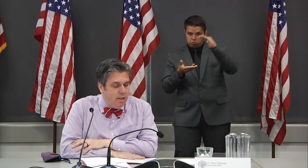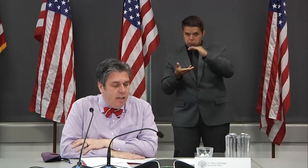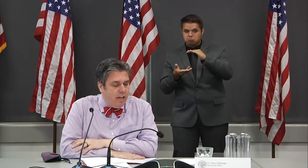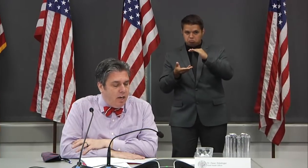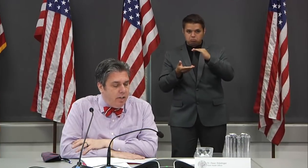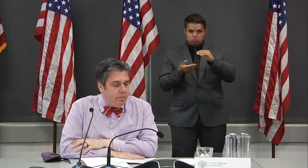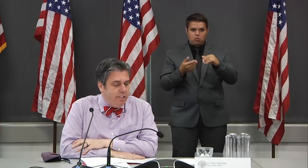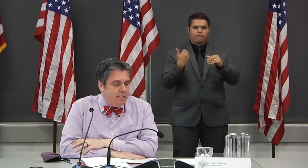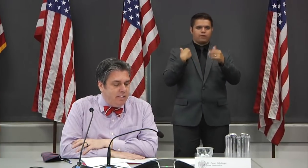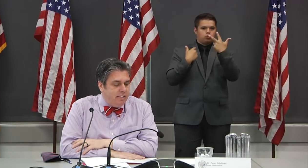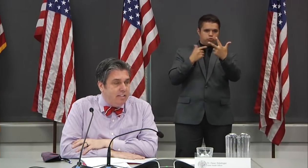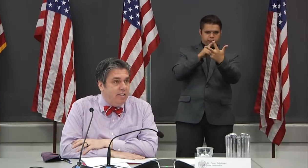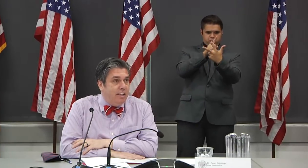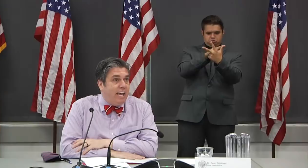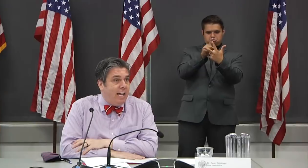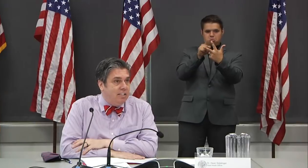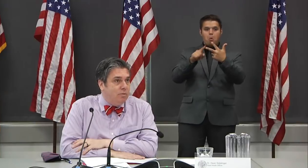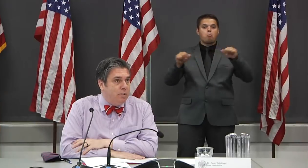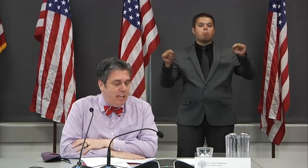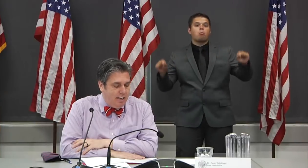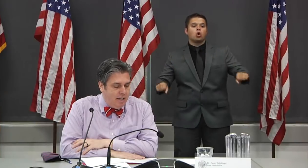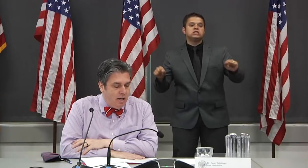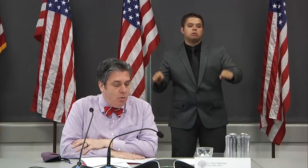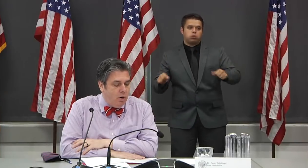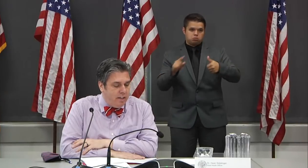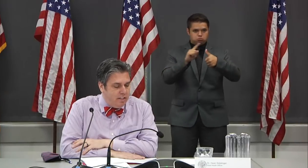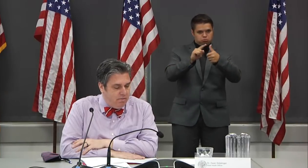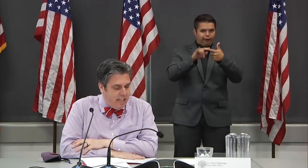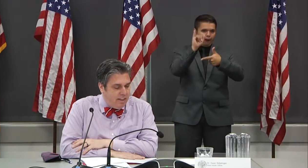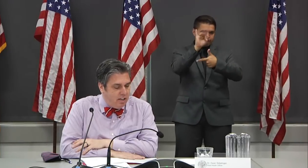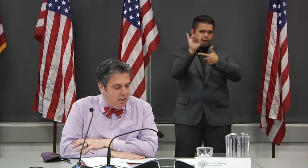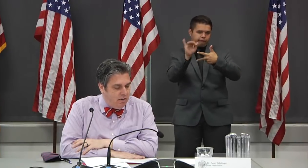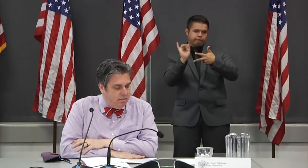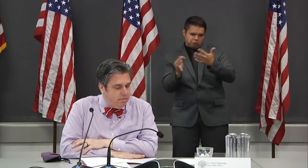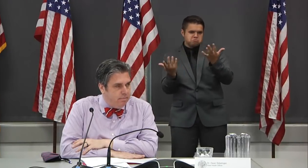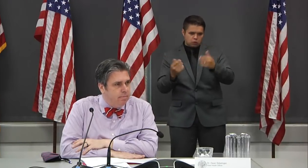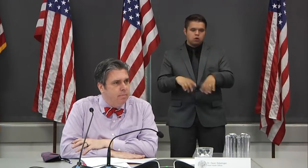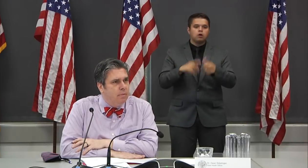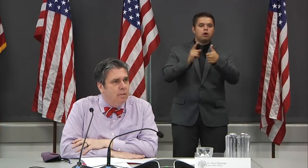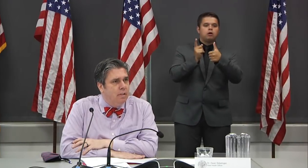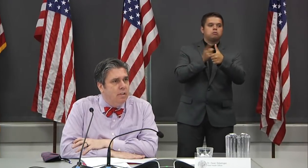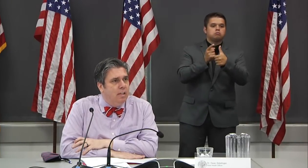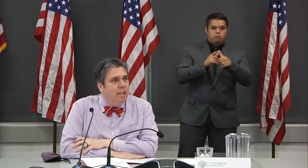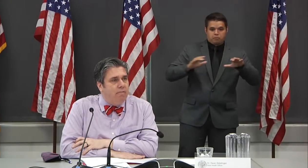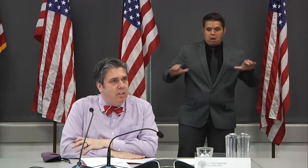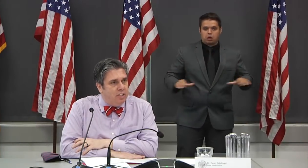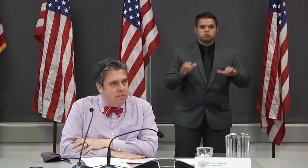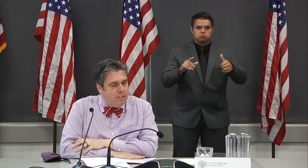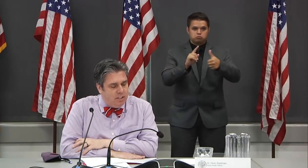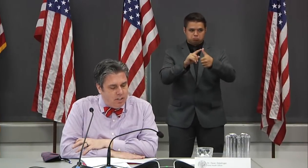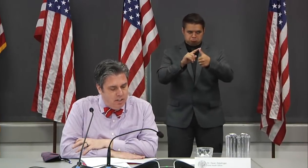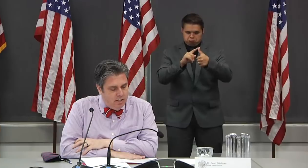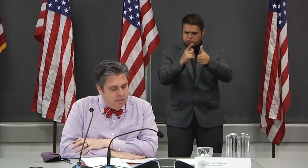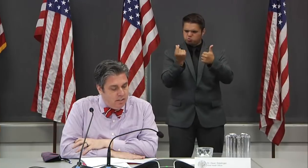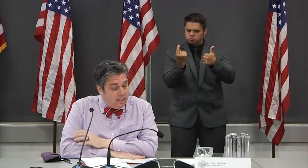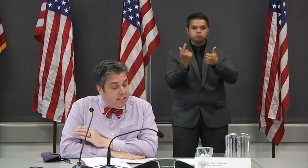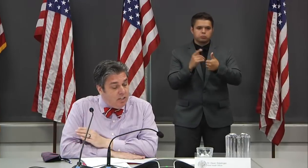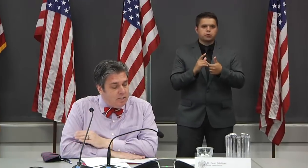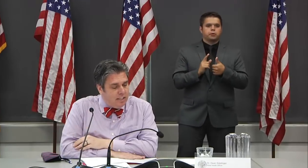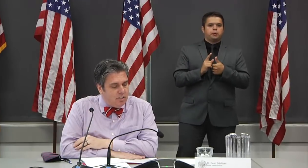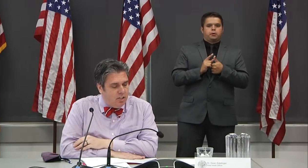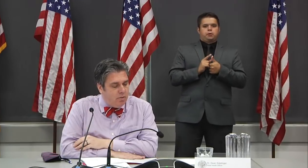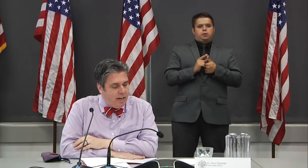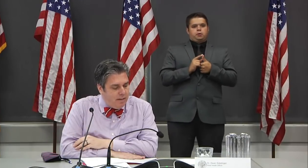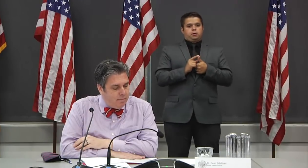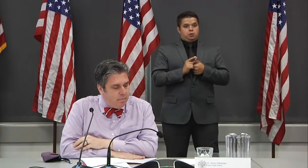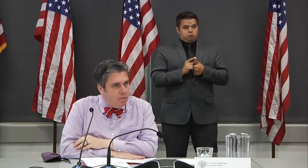scenarios, and all 3 suggest that the actions we're taking are working to flatten the curve. If our transmission continues